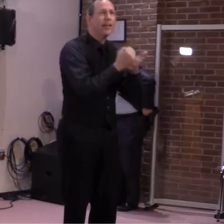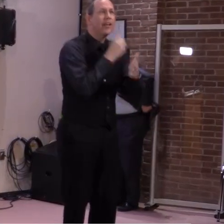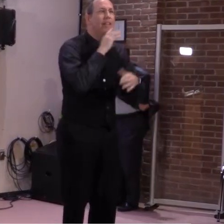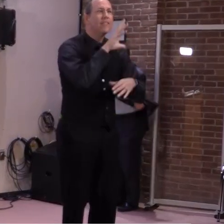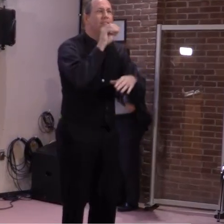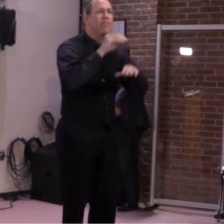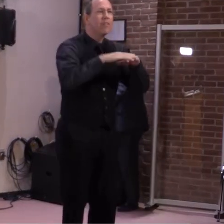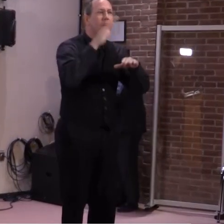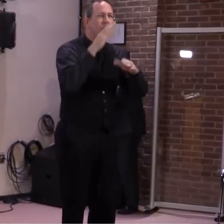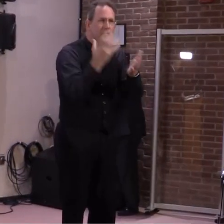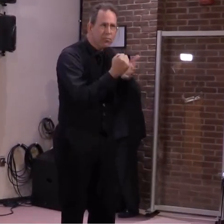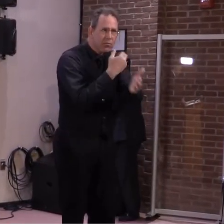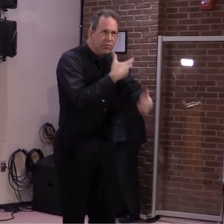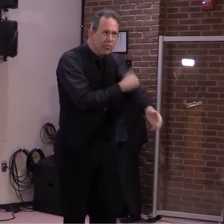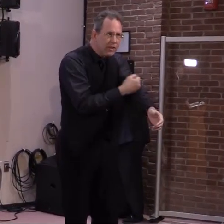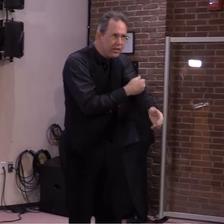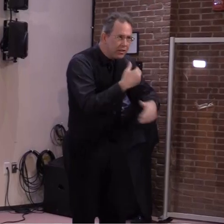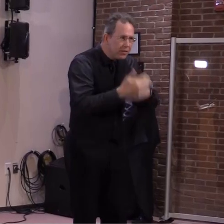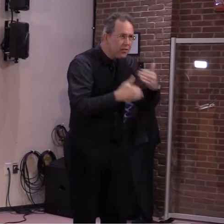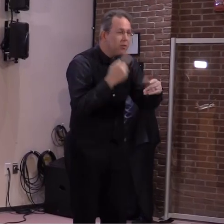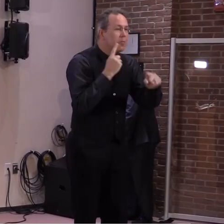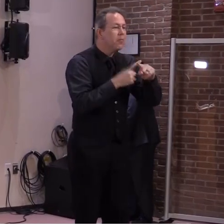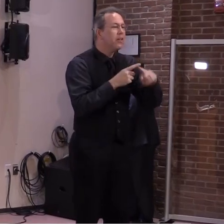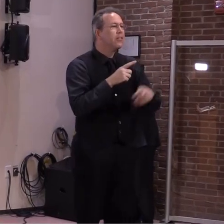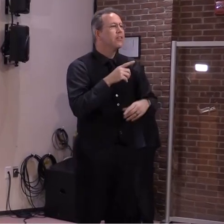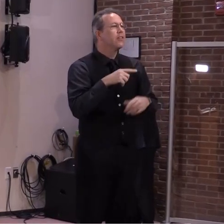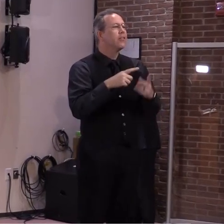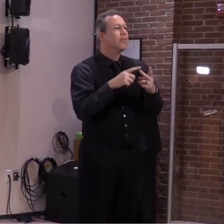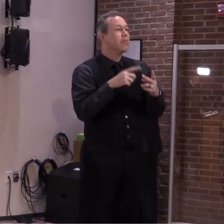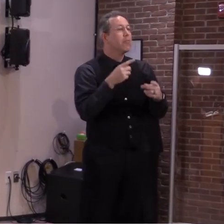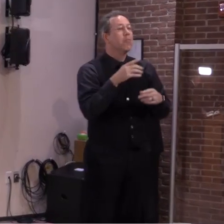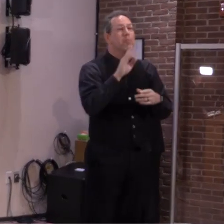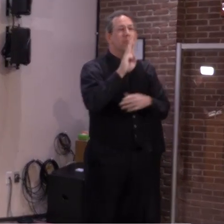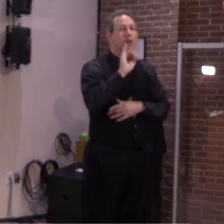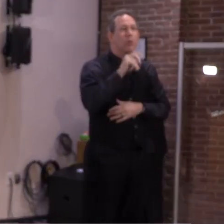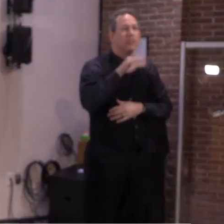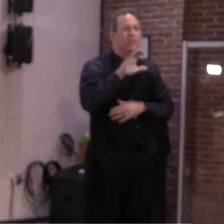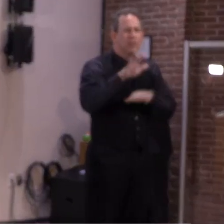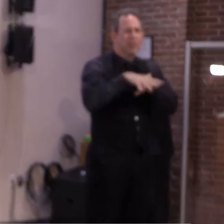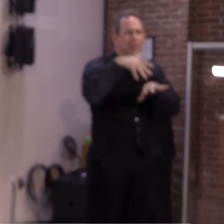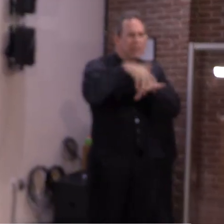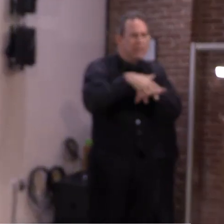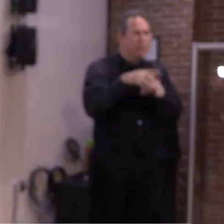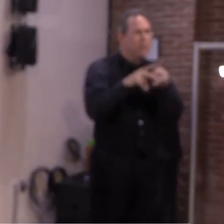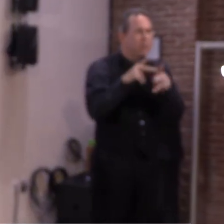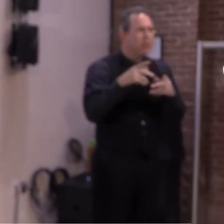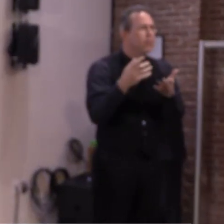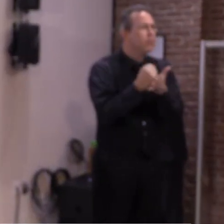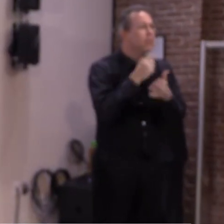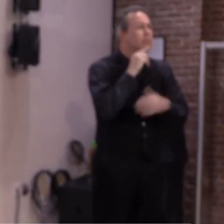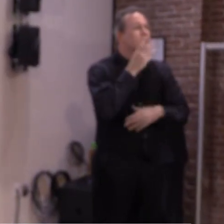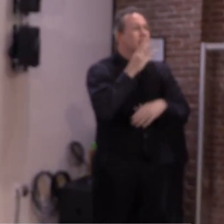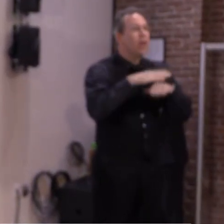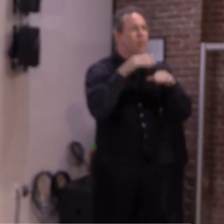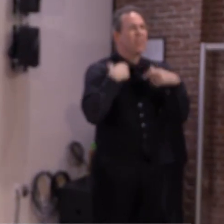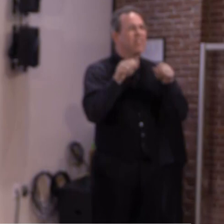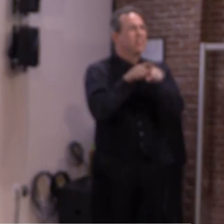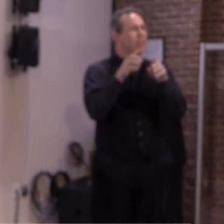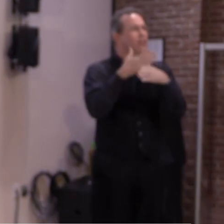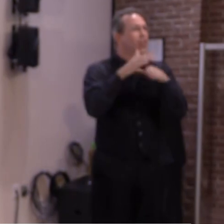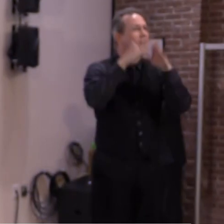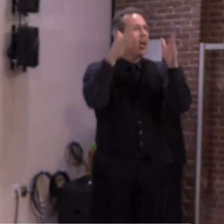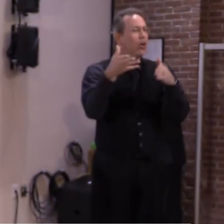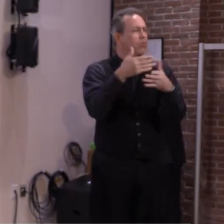of the BIPOC community and their households 16 and over. We now have almost 40% of